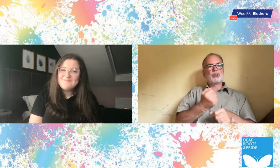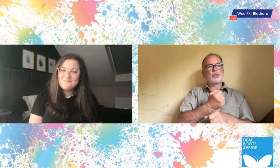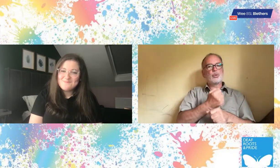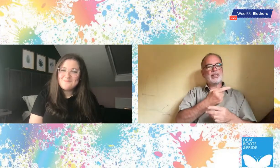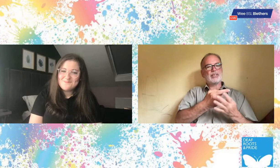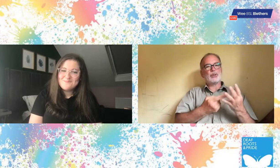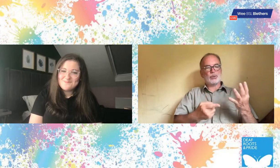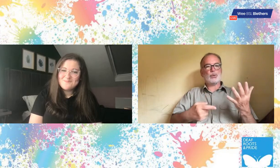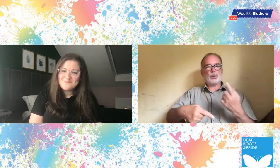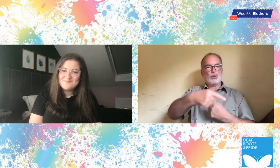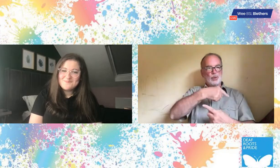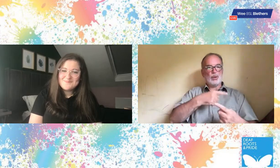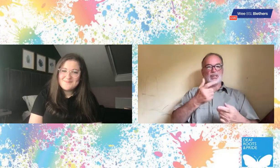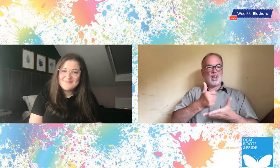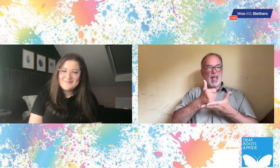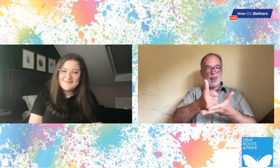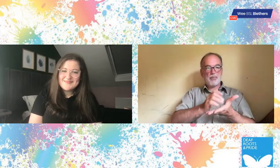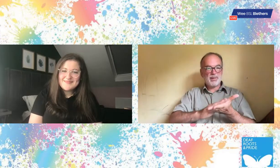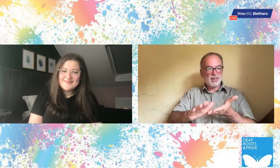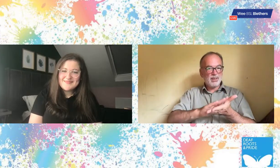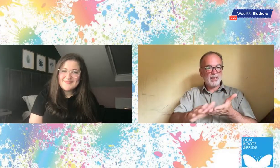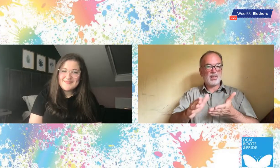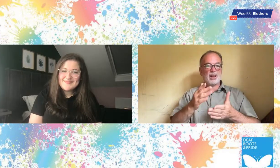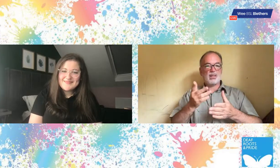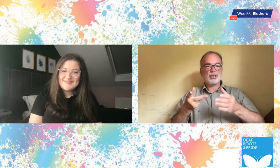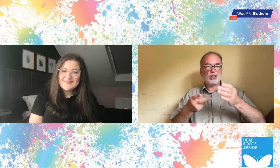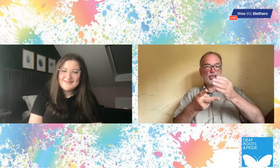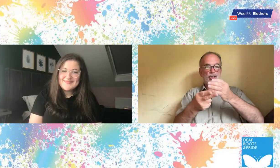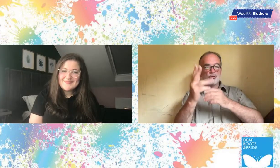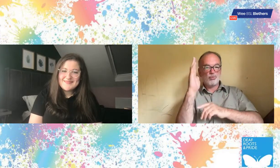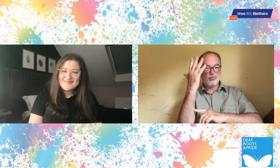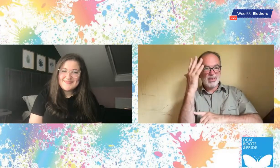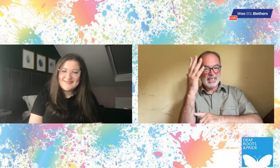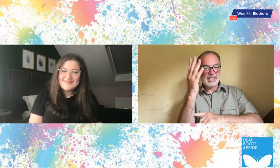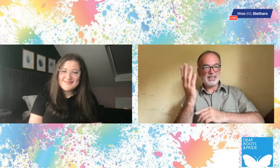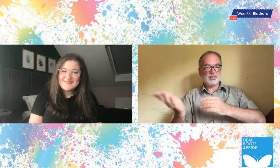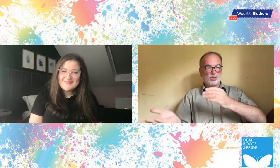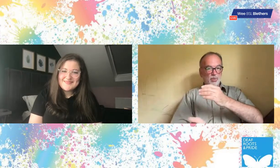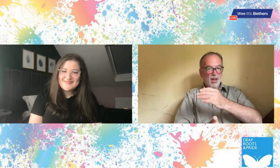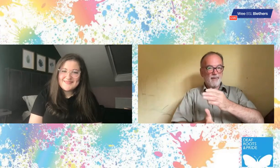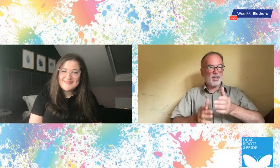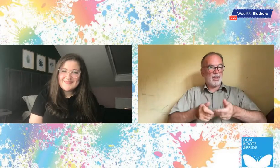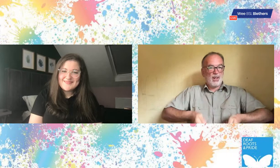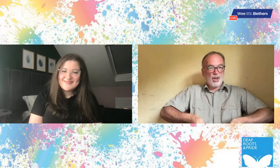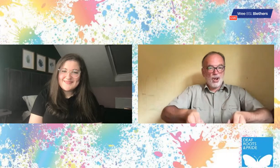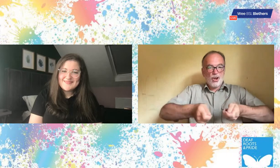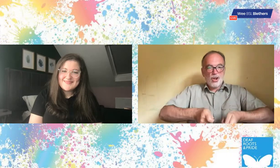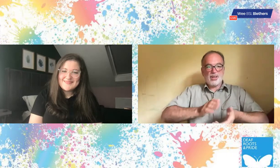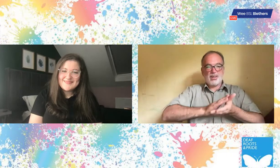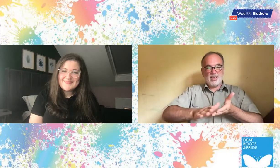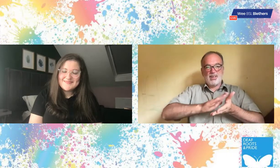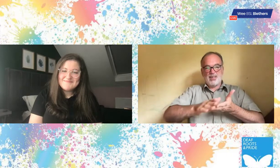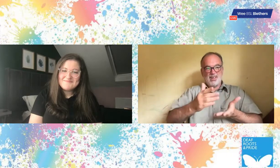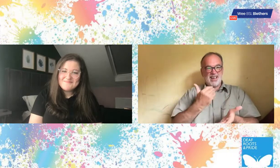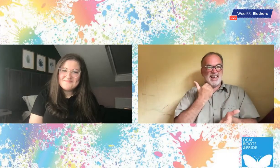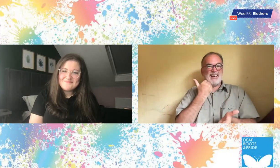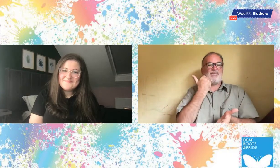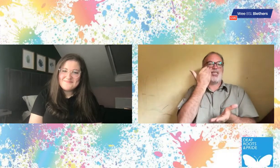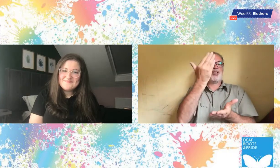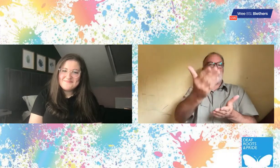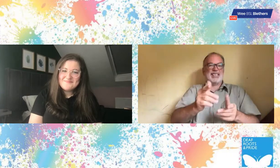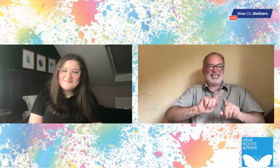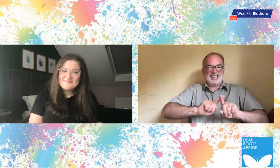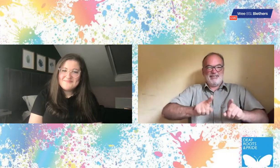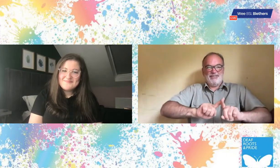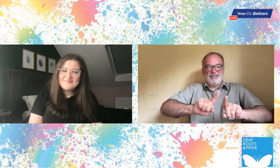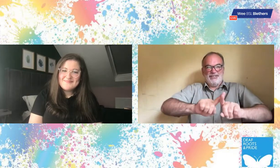in on the next day has a sort of diary to look back on. Yeah. So that's a good habit, you know. We get you chopping